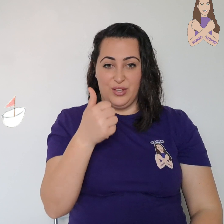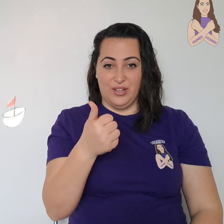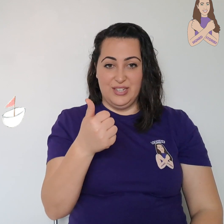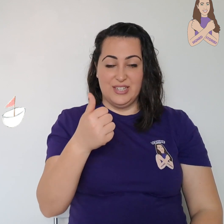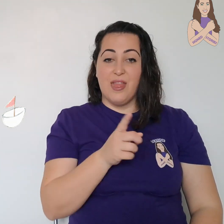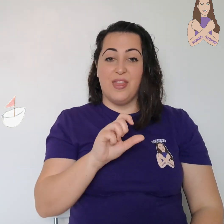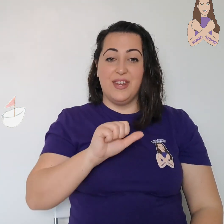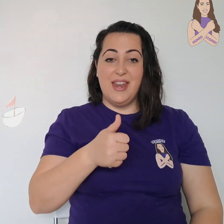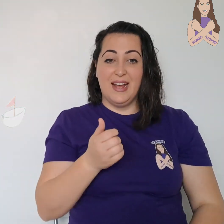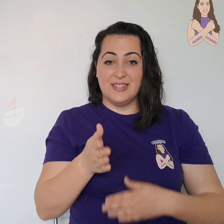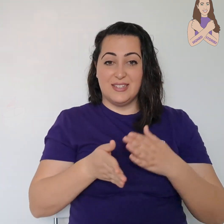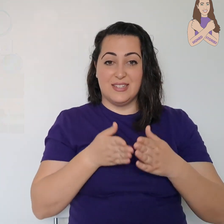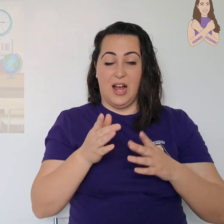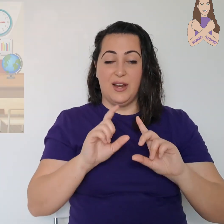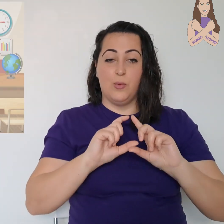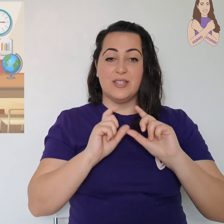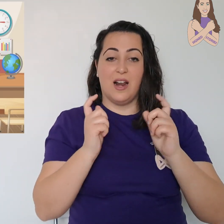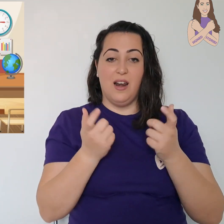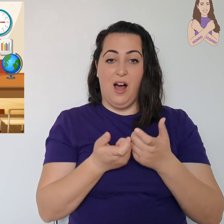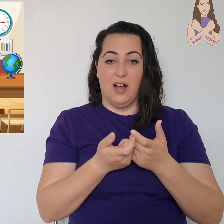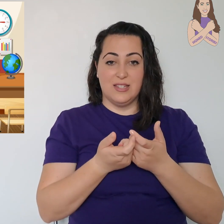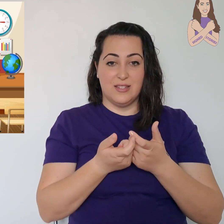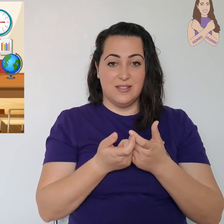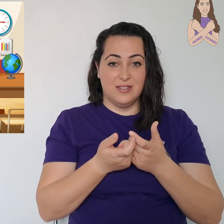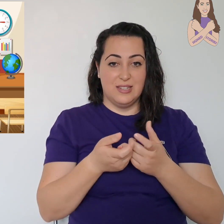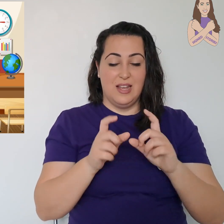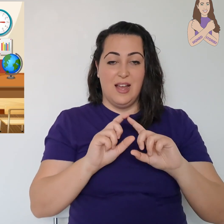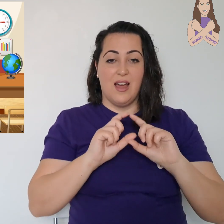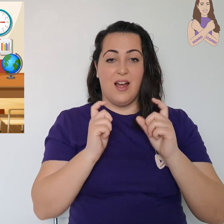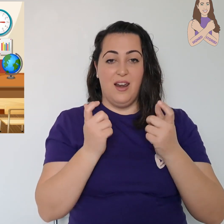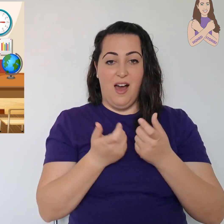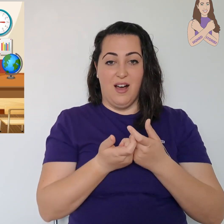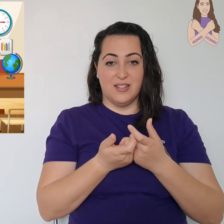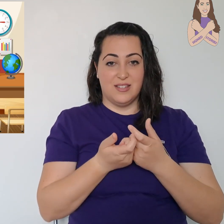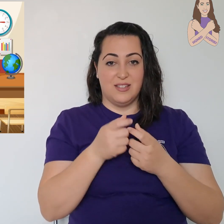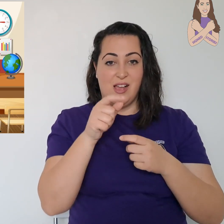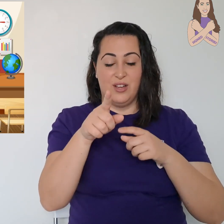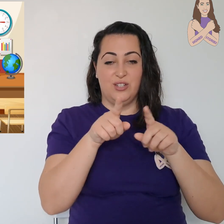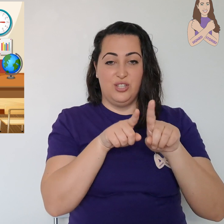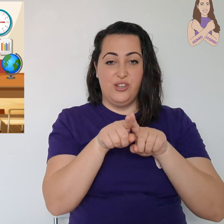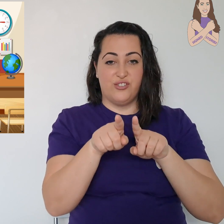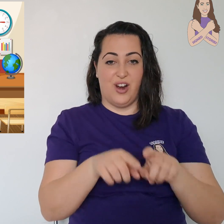Good. The next sign was class. Class. You try.